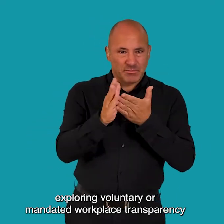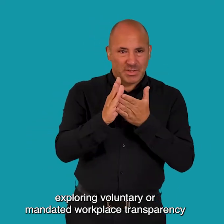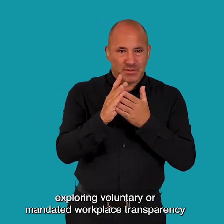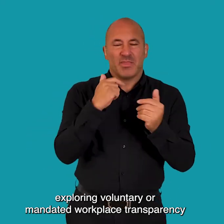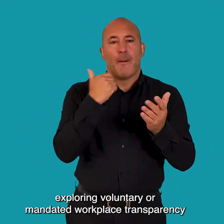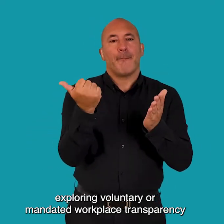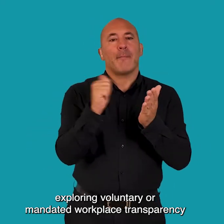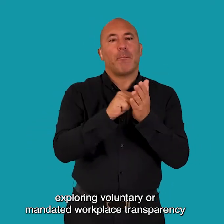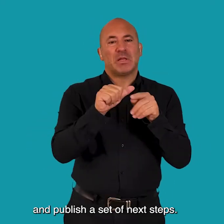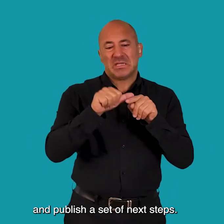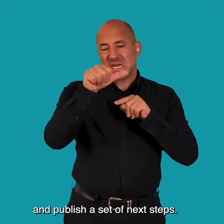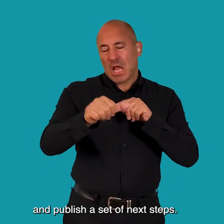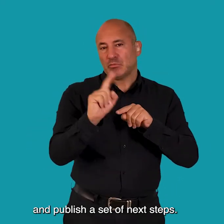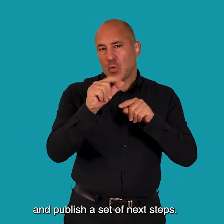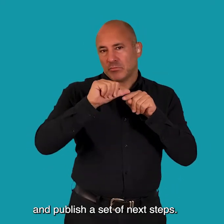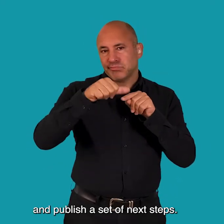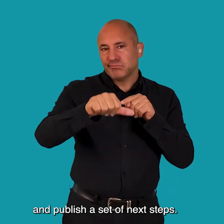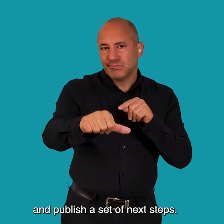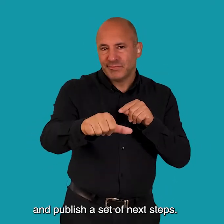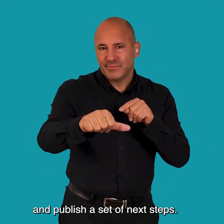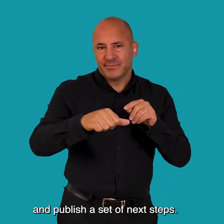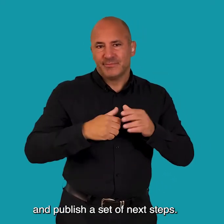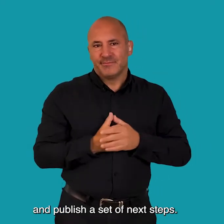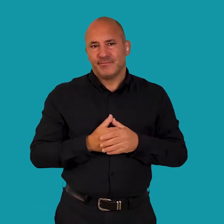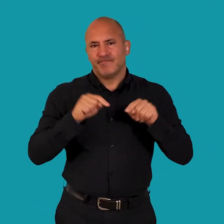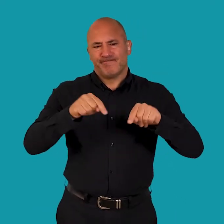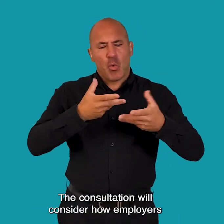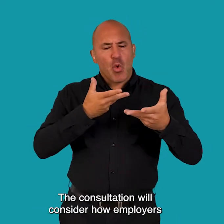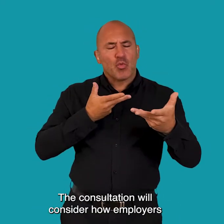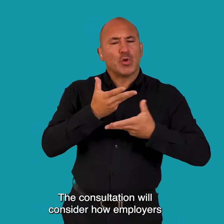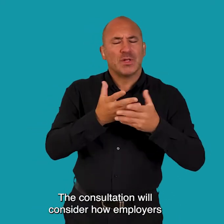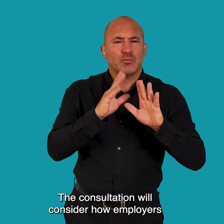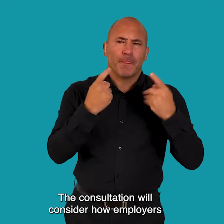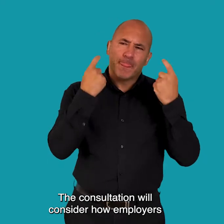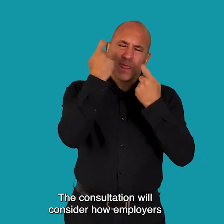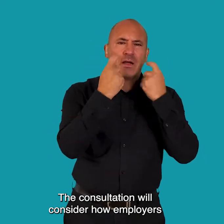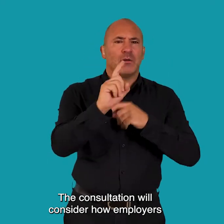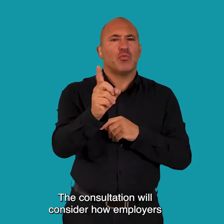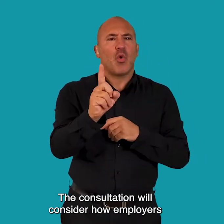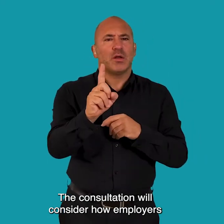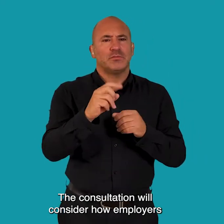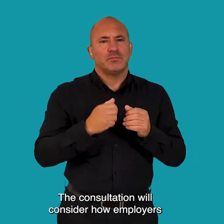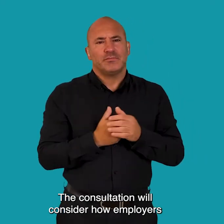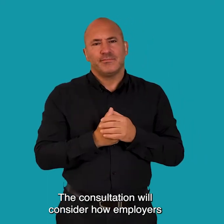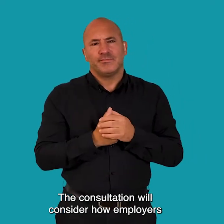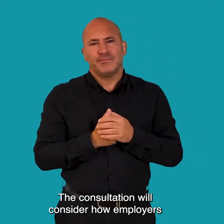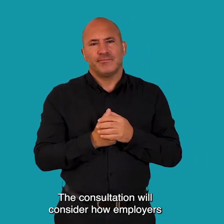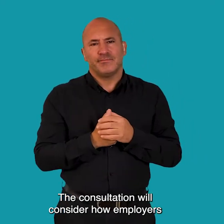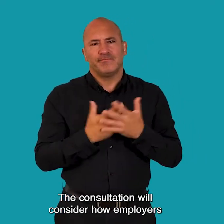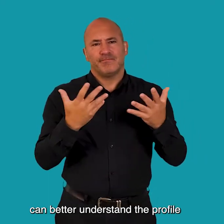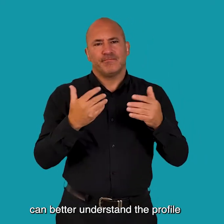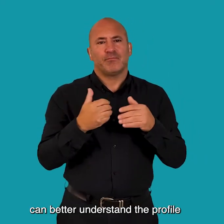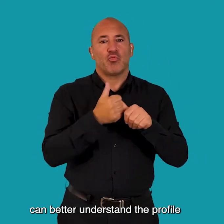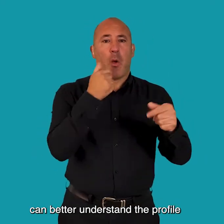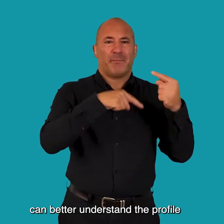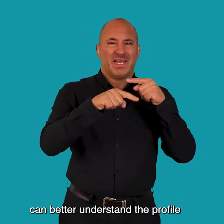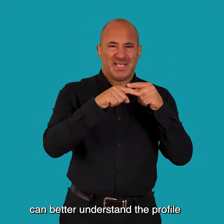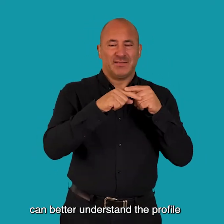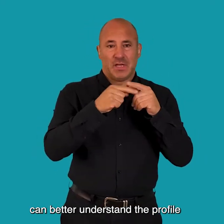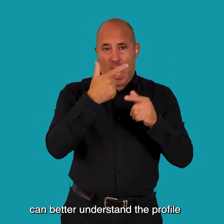transparency, and publish a set of next steps. The consultation will consider how employers can better understand the